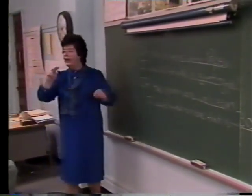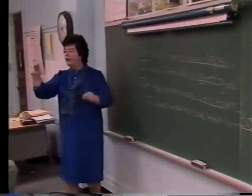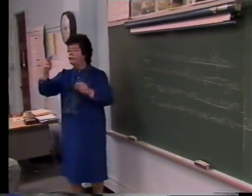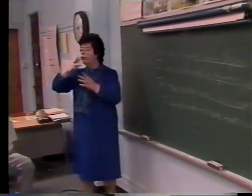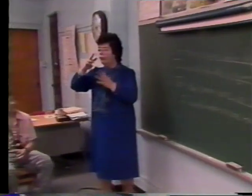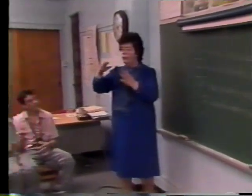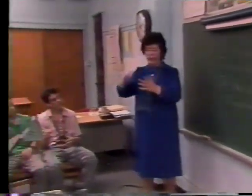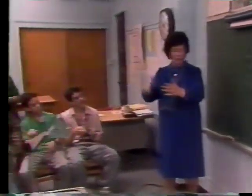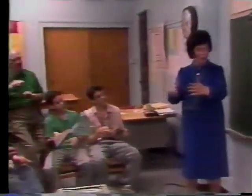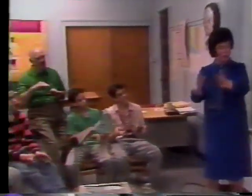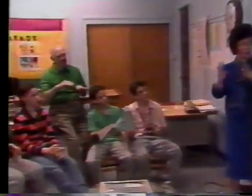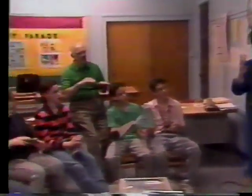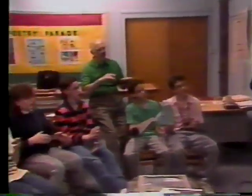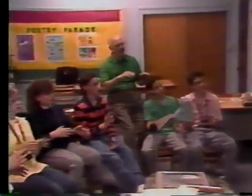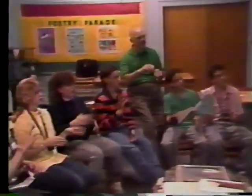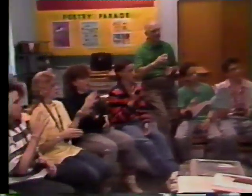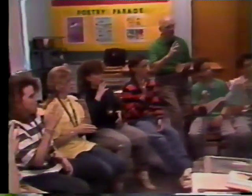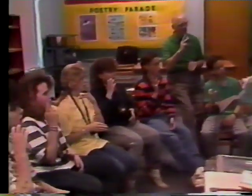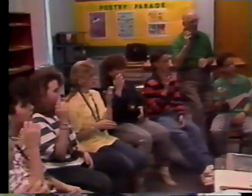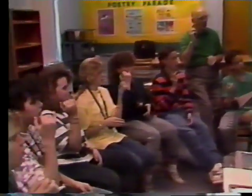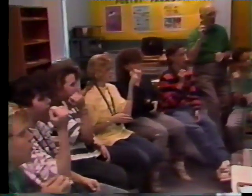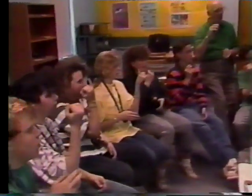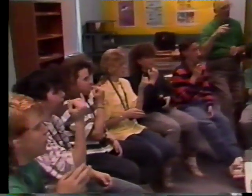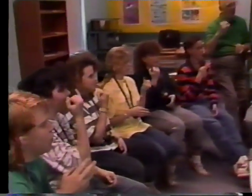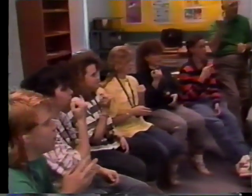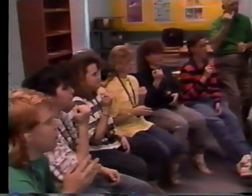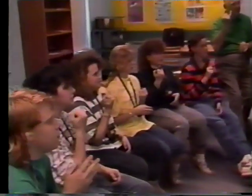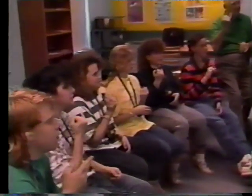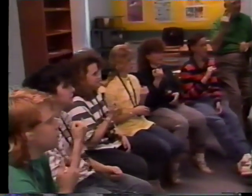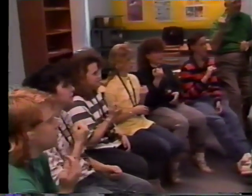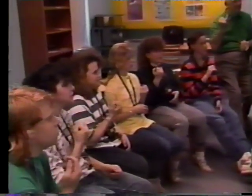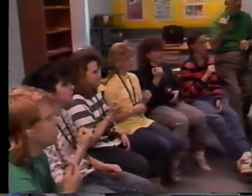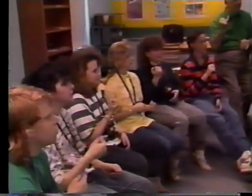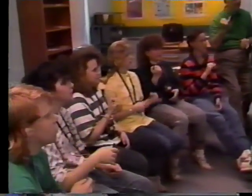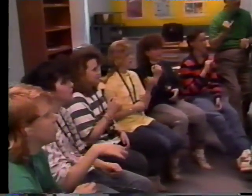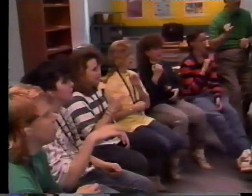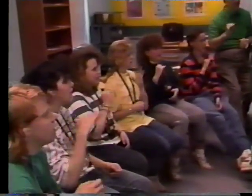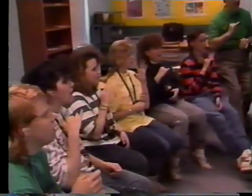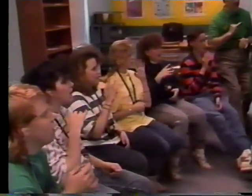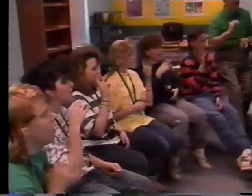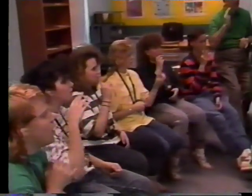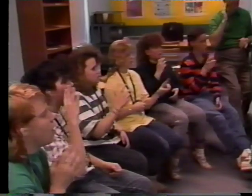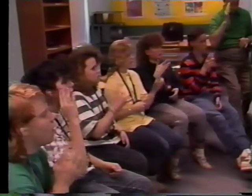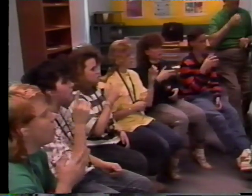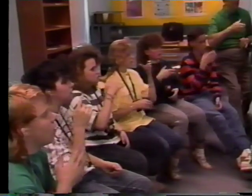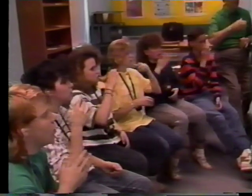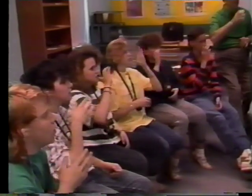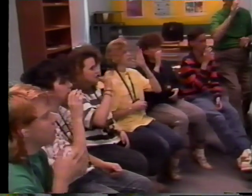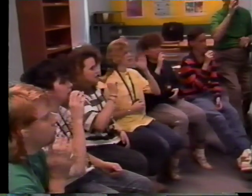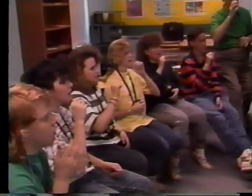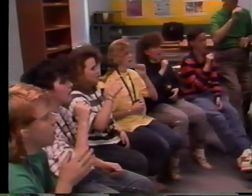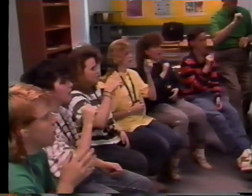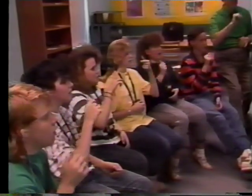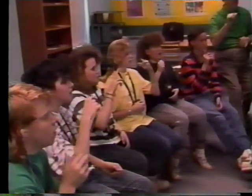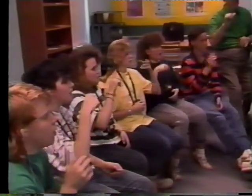If the rivers were Pepsi, I would drink